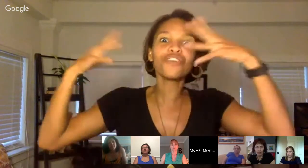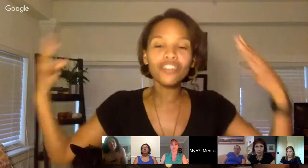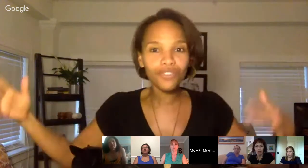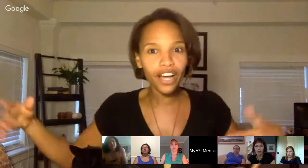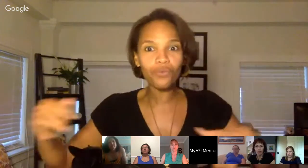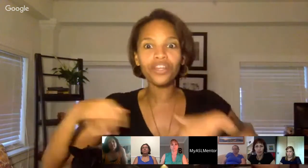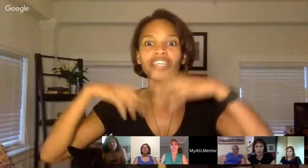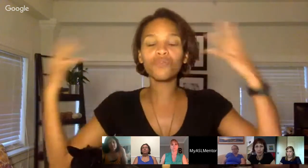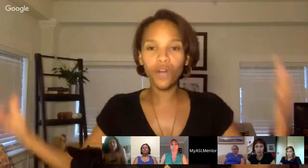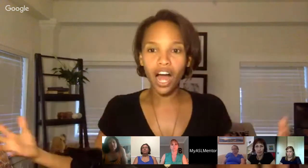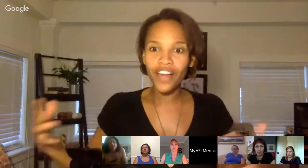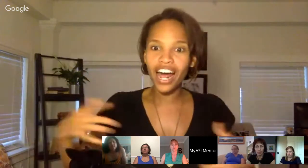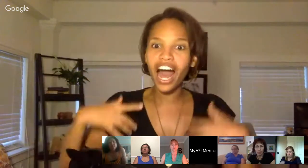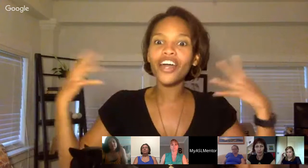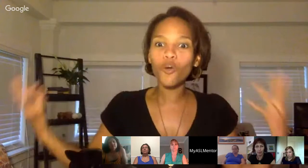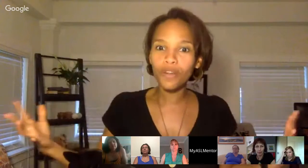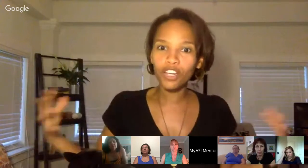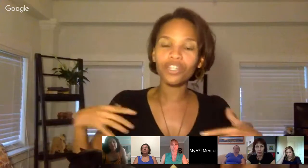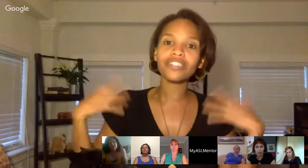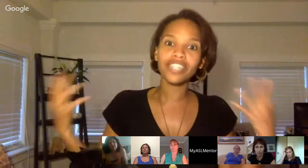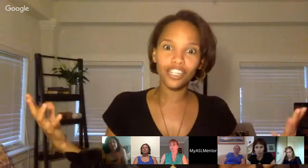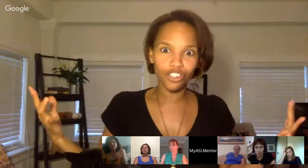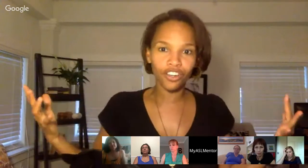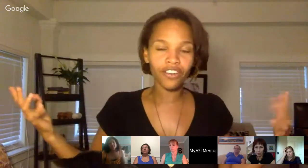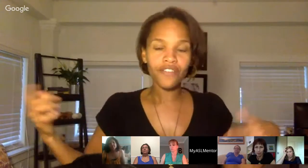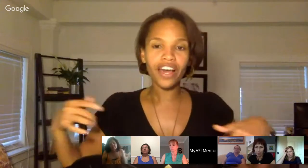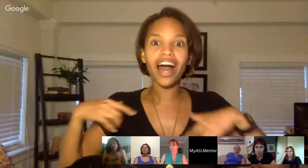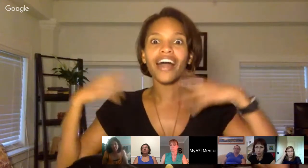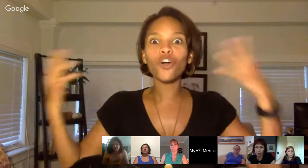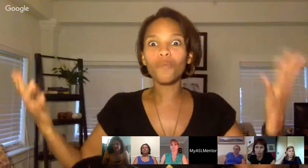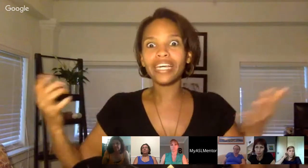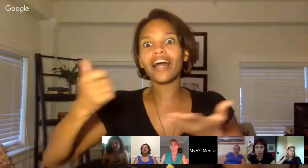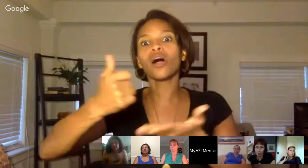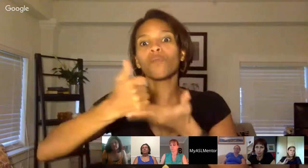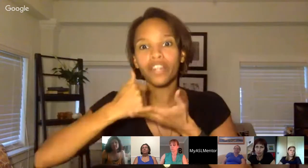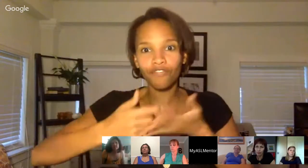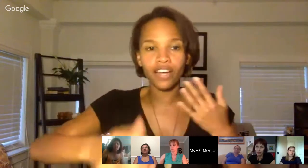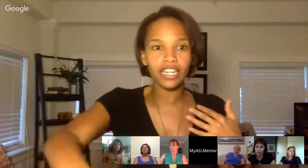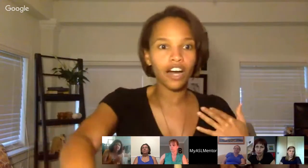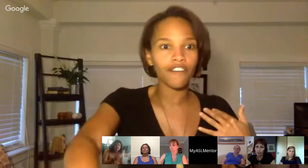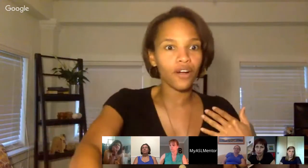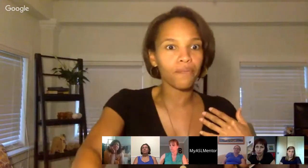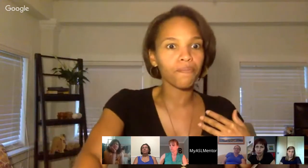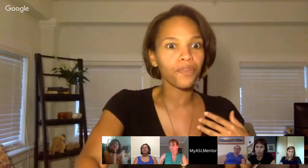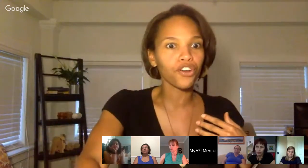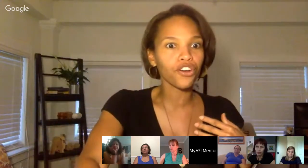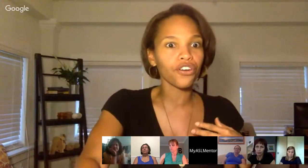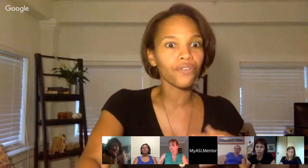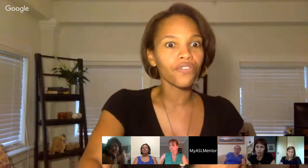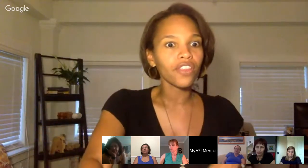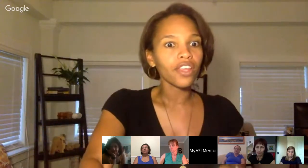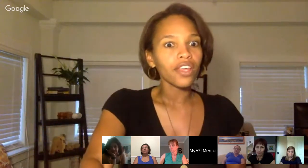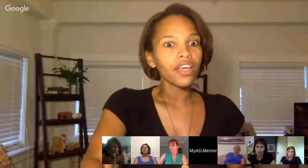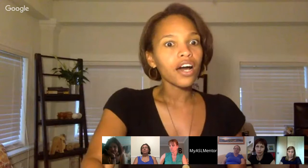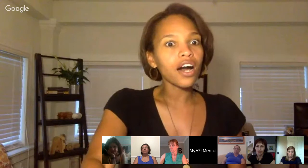That really that eye-opening realization, that eye-opening help that he finally got from